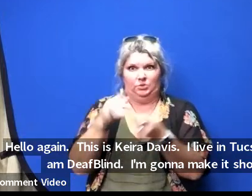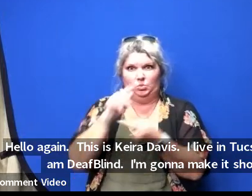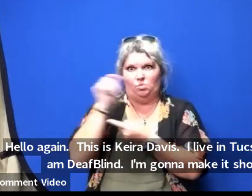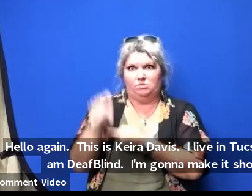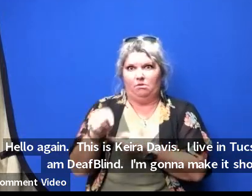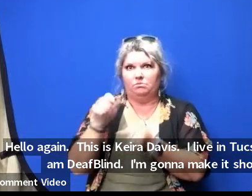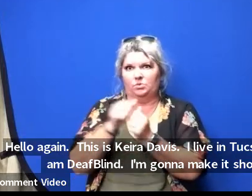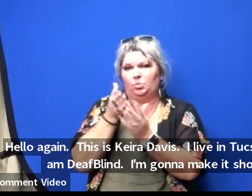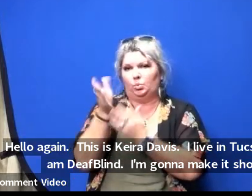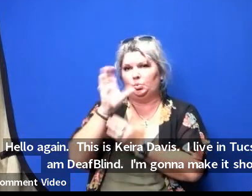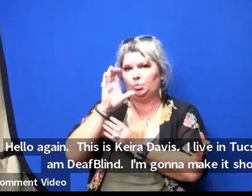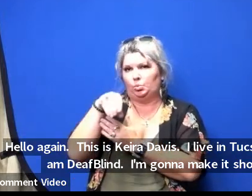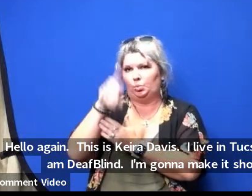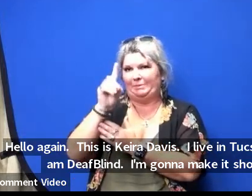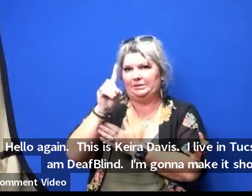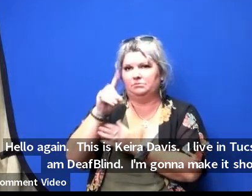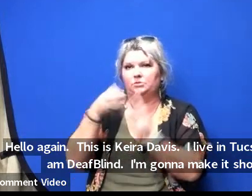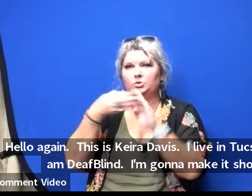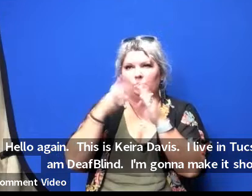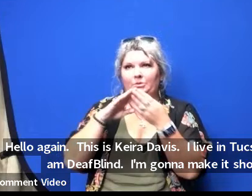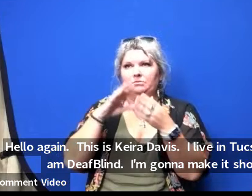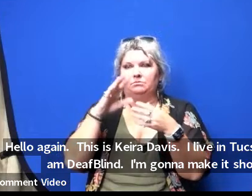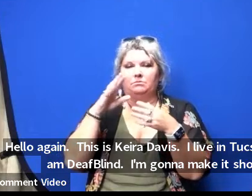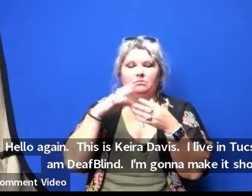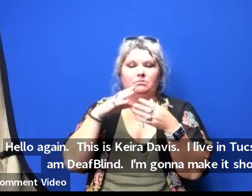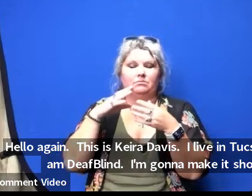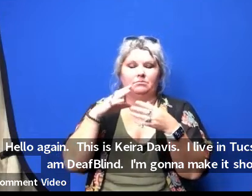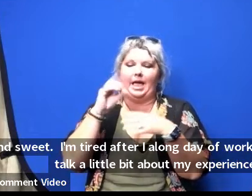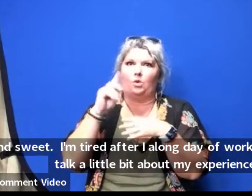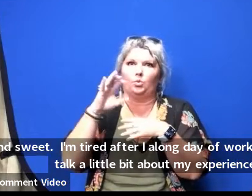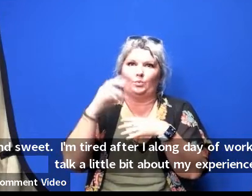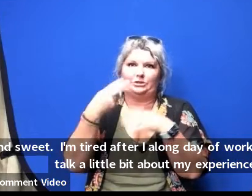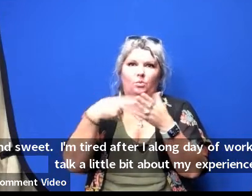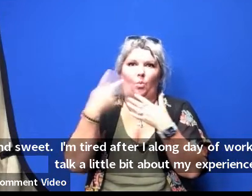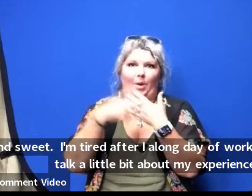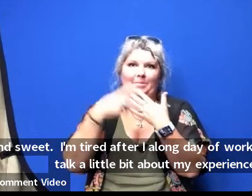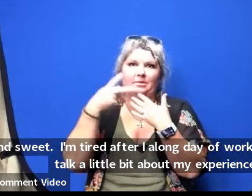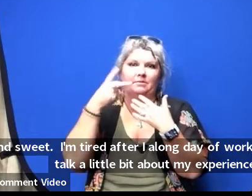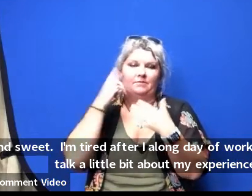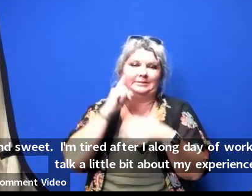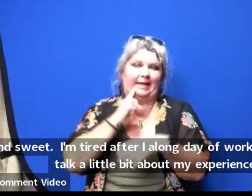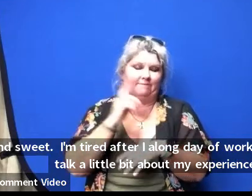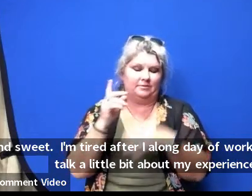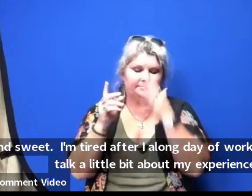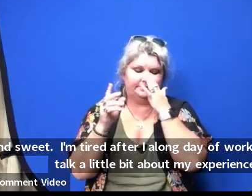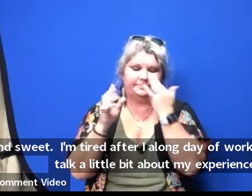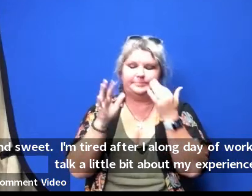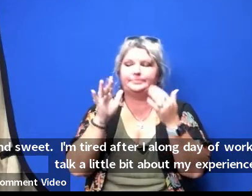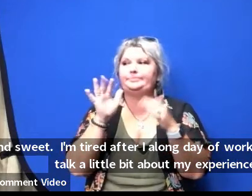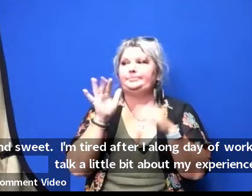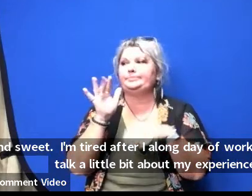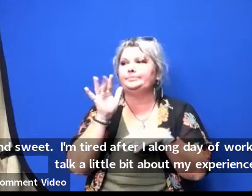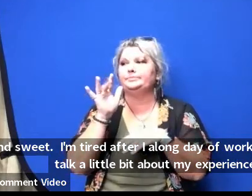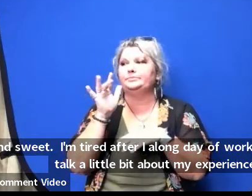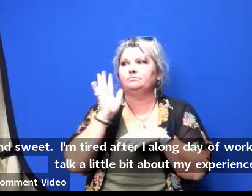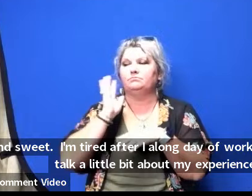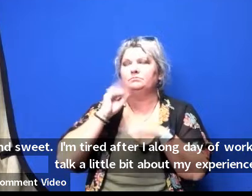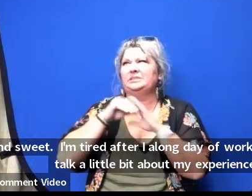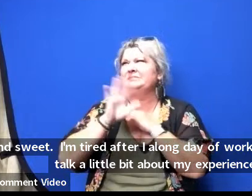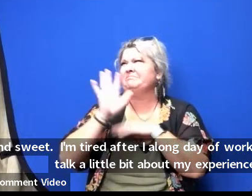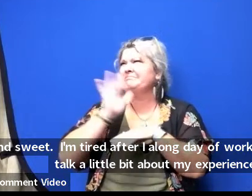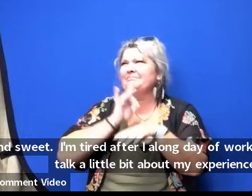want to talk a little bit about my experience using SSPs here in Tucson through COPD, the Community Outreach Program for the